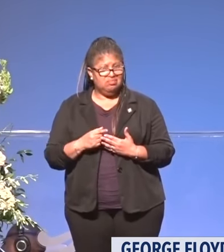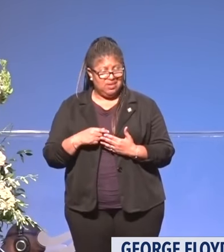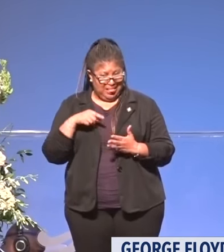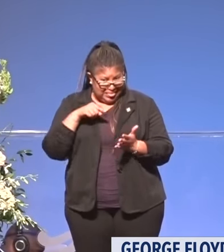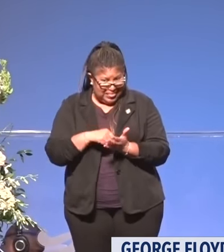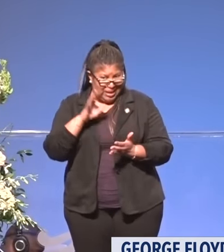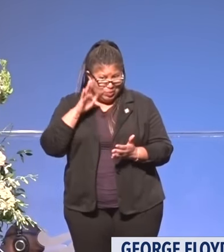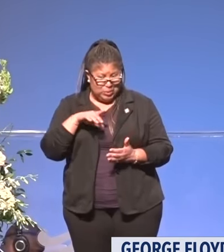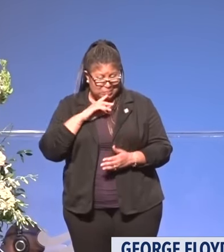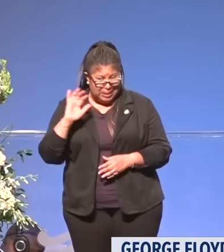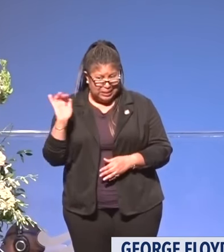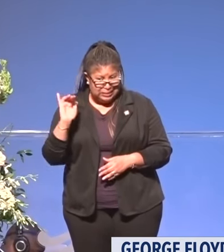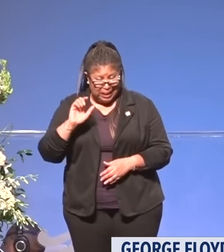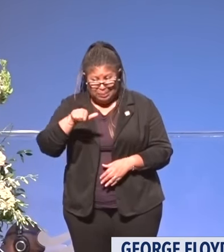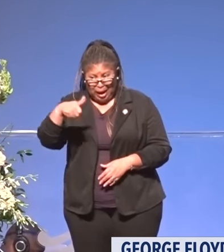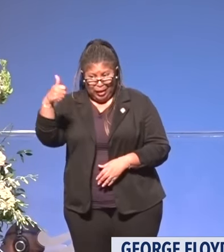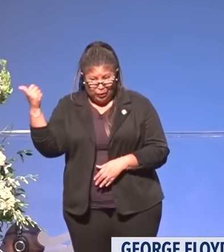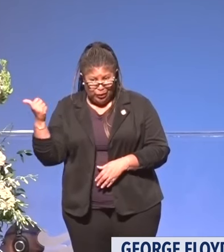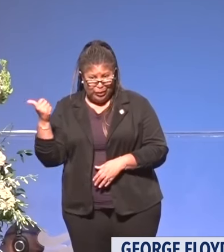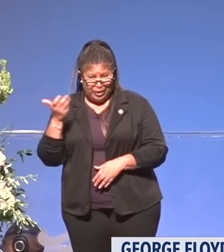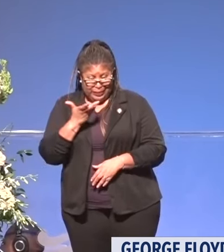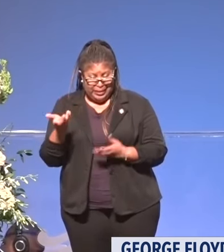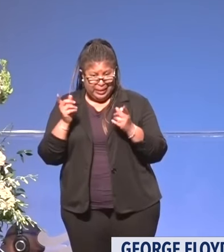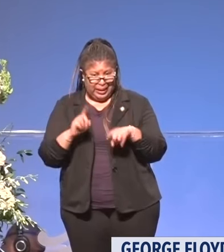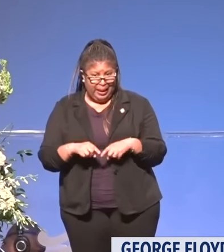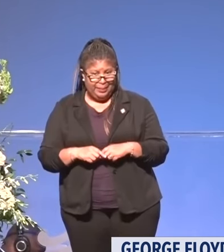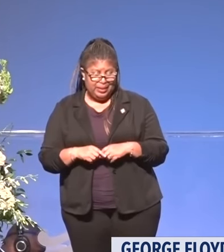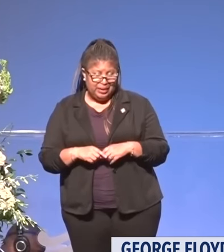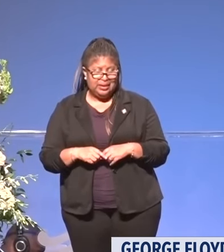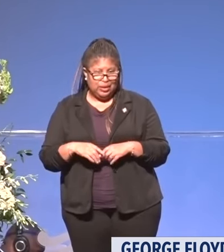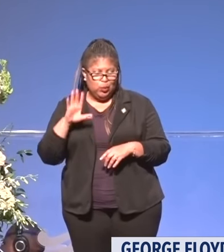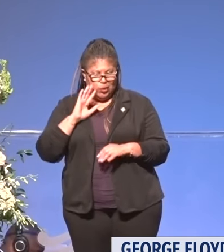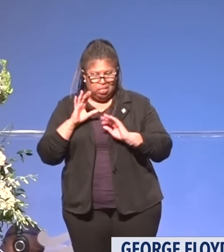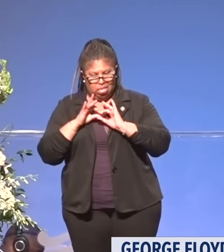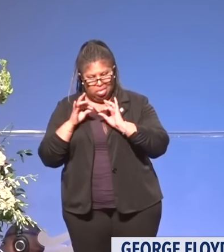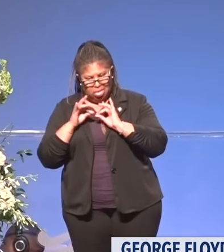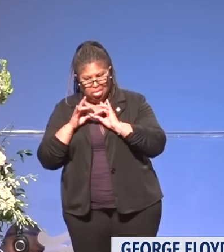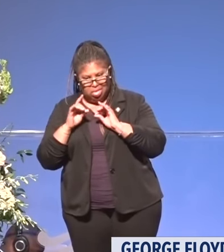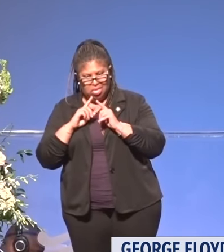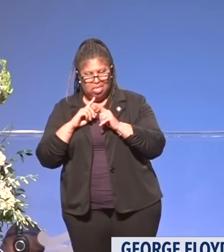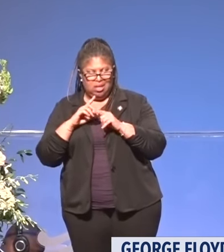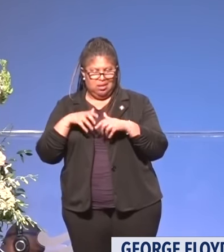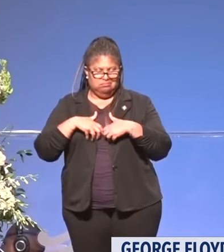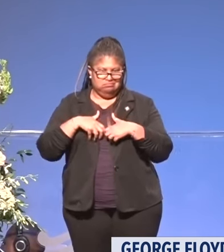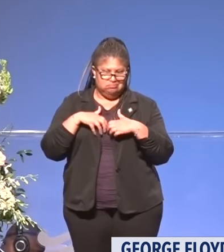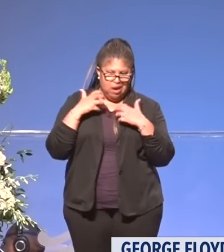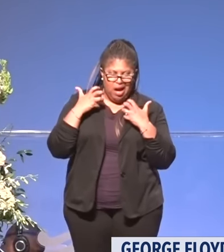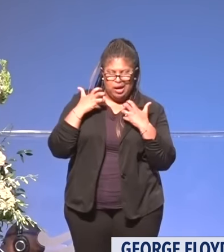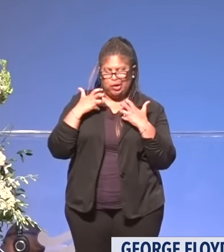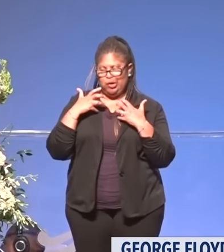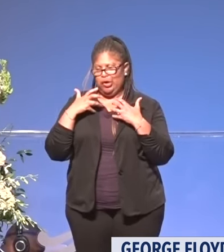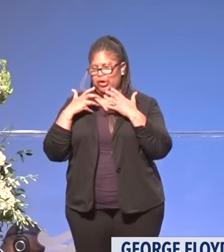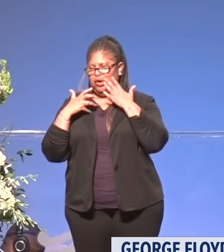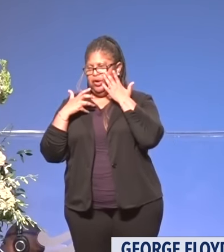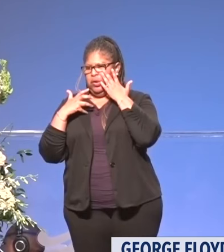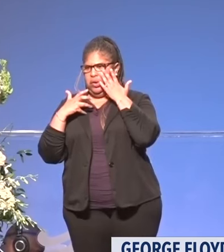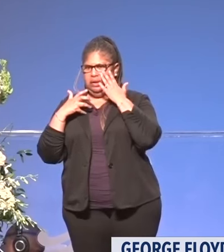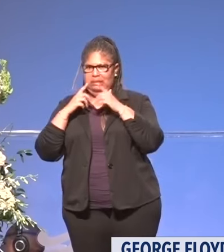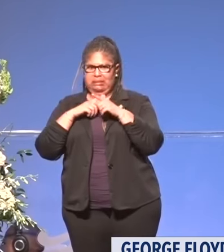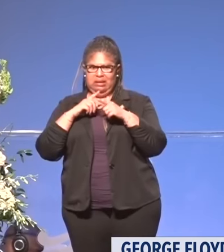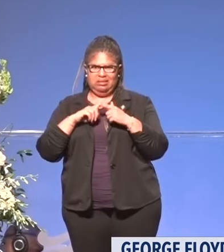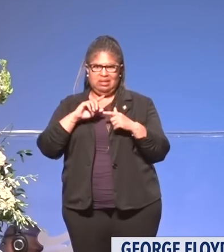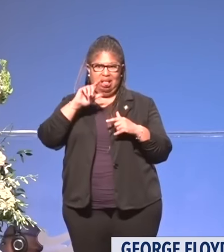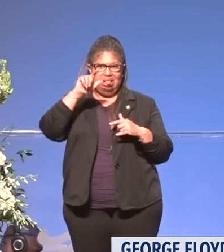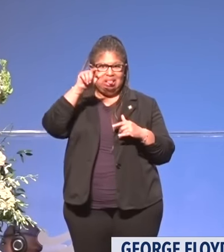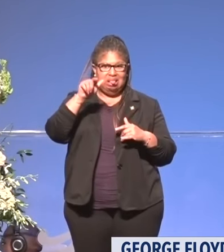going to be just like so many other movements? A moment of anger and rage and then